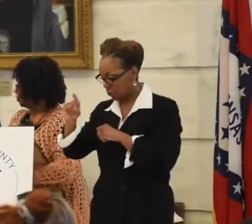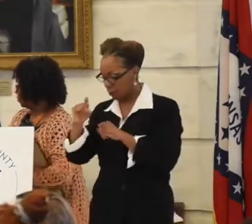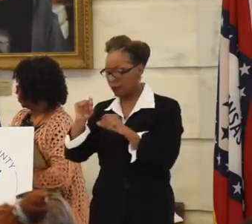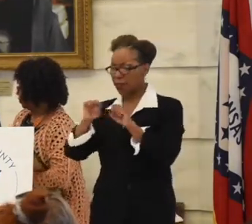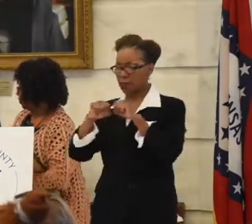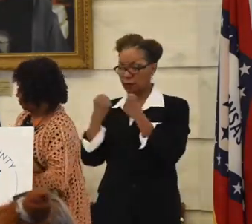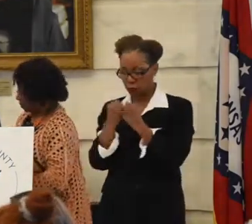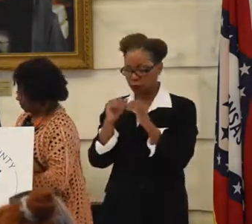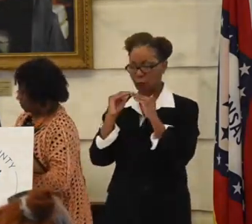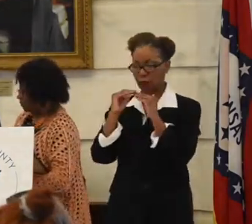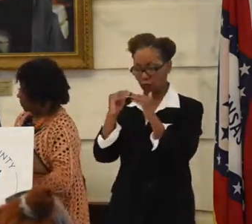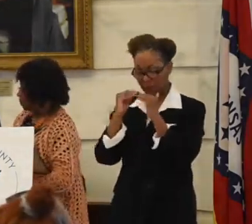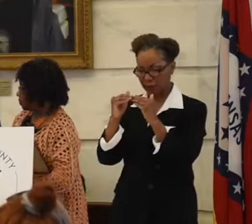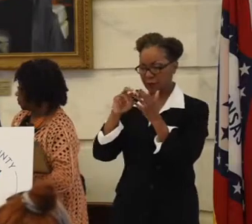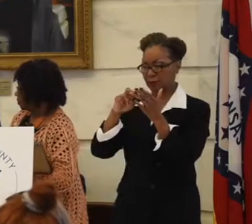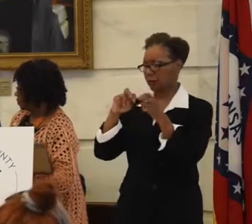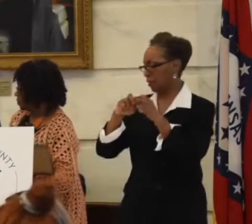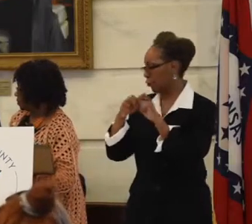issues.